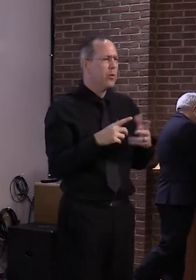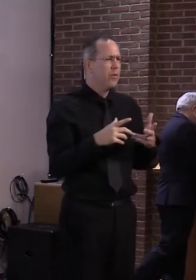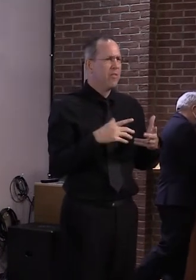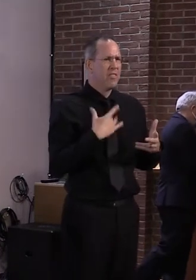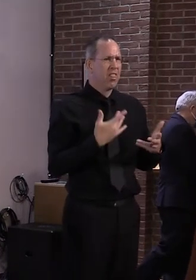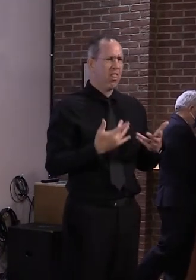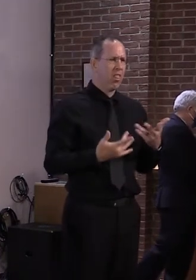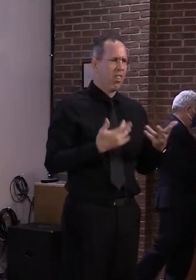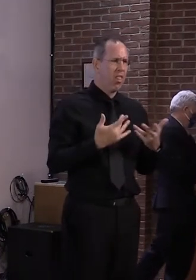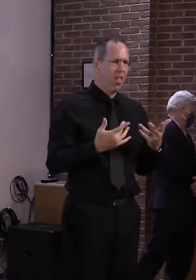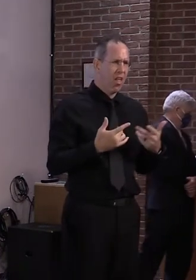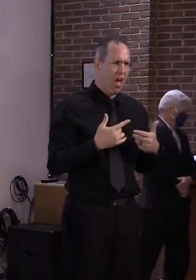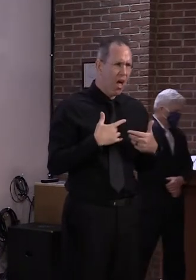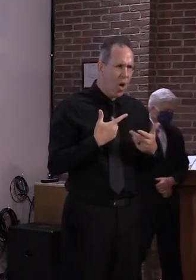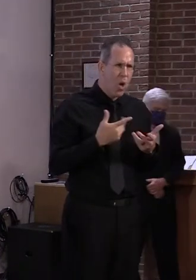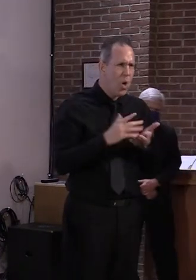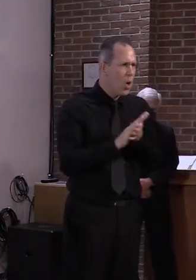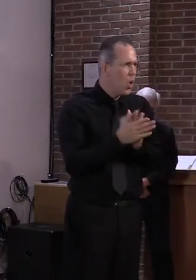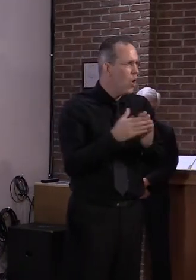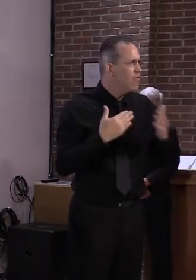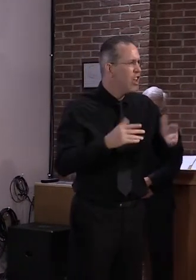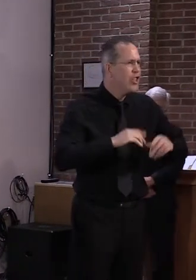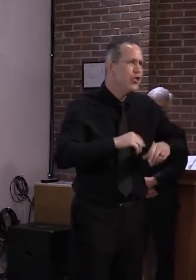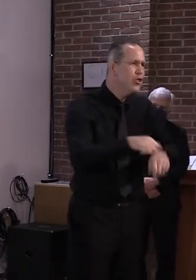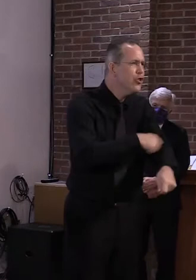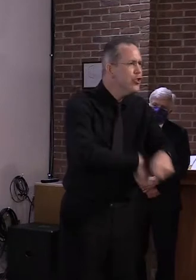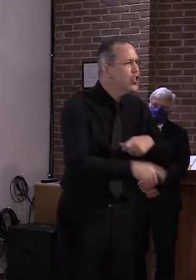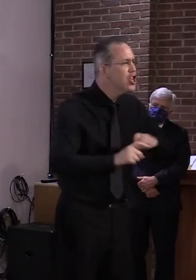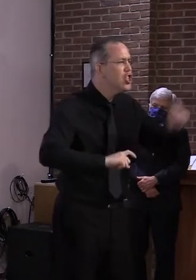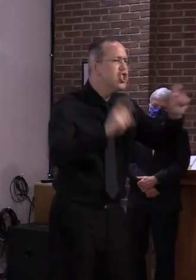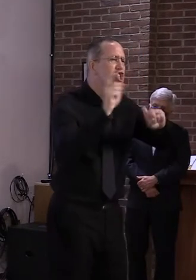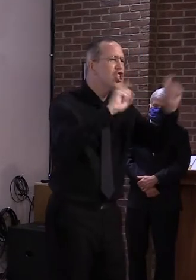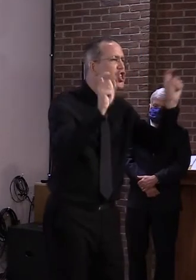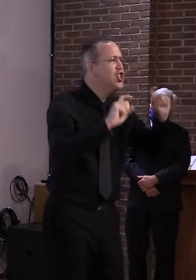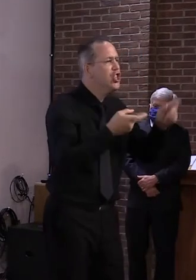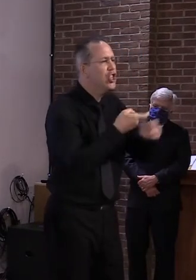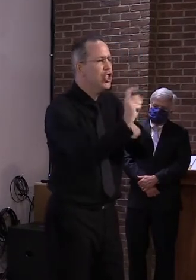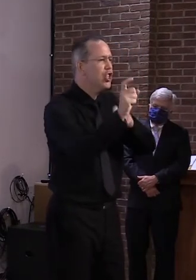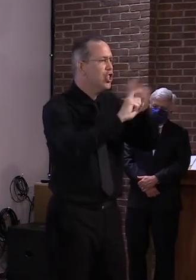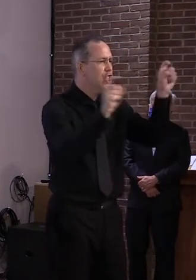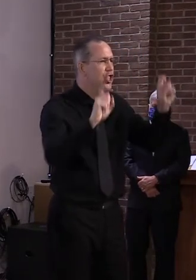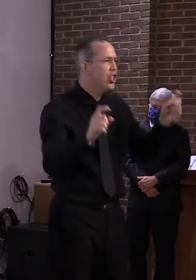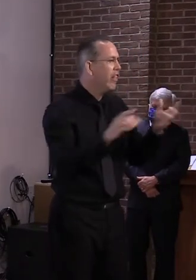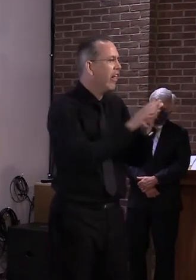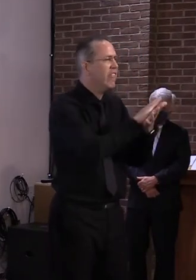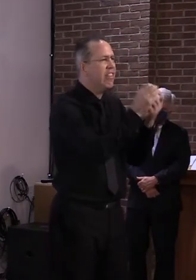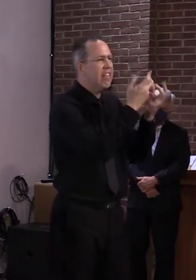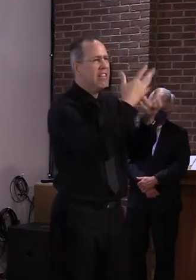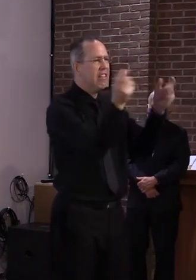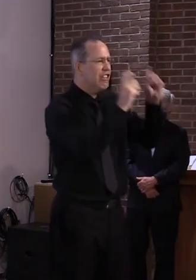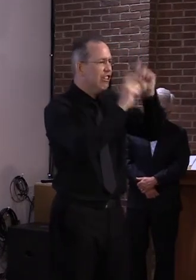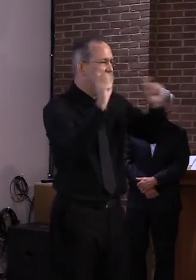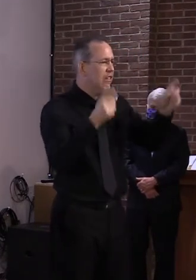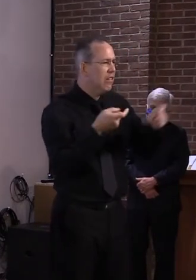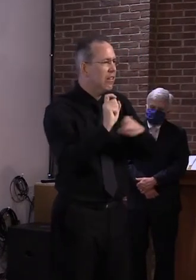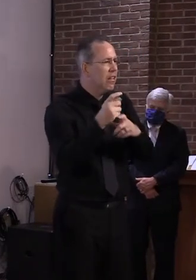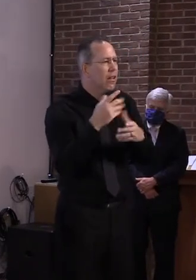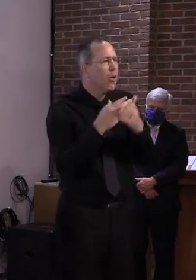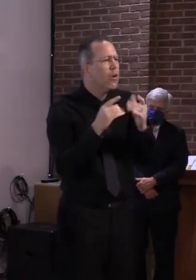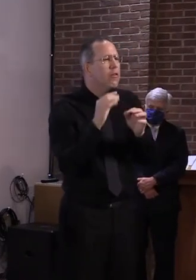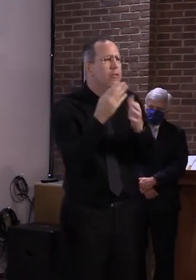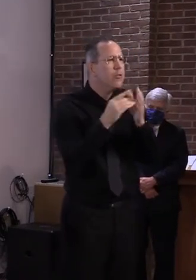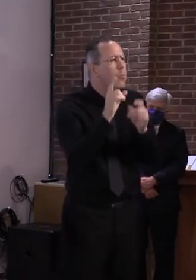out and cover everything up in every area, but just use a little common sense at this point